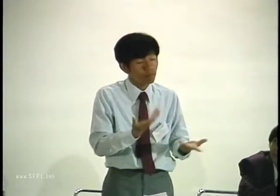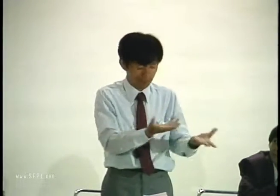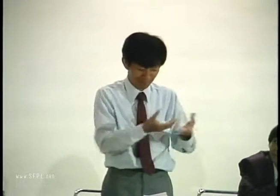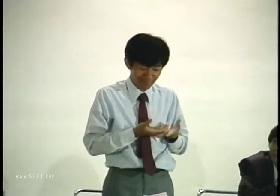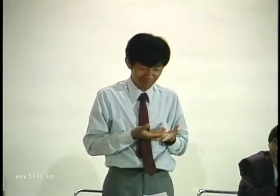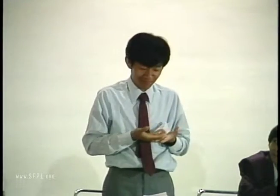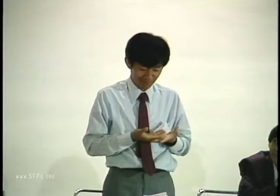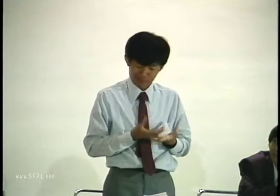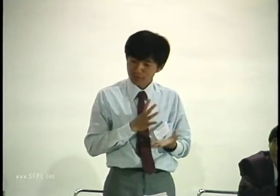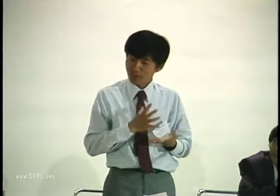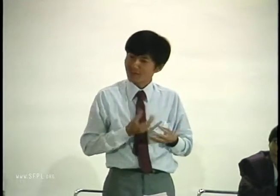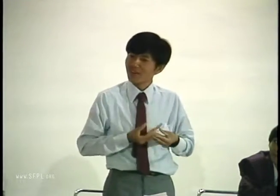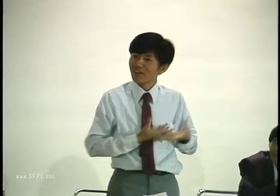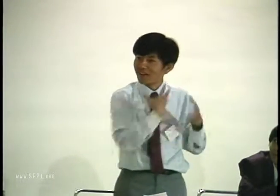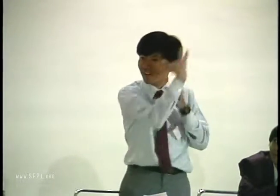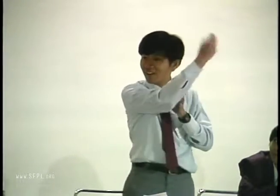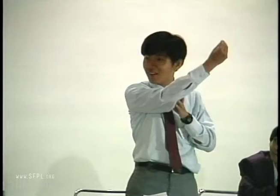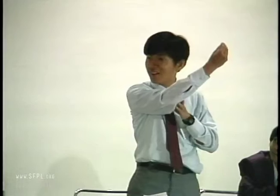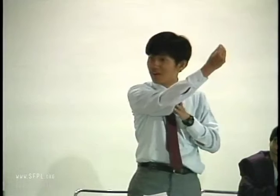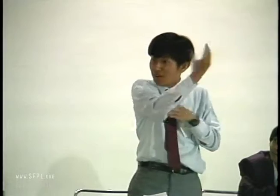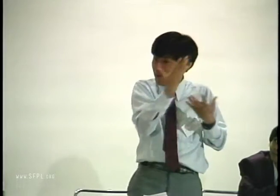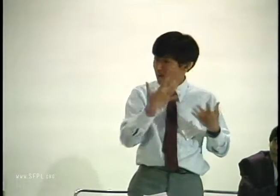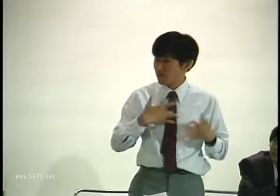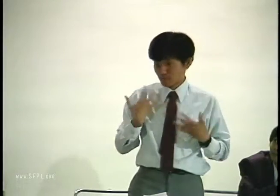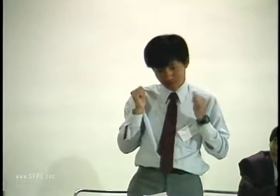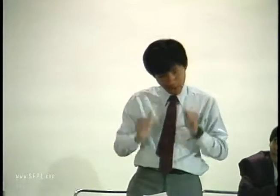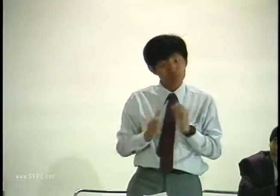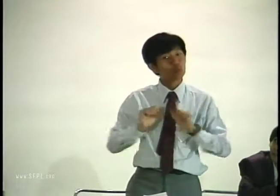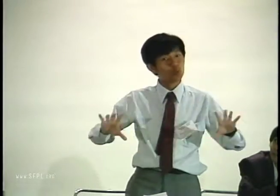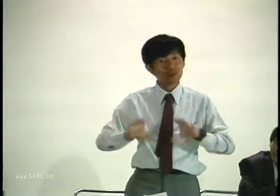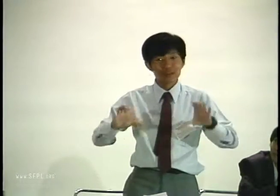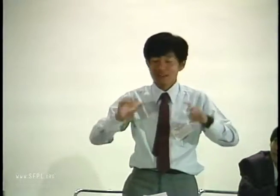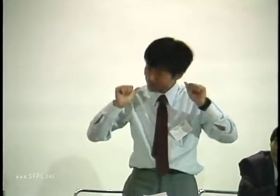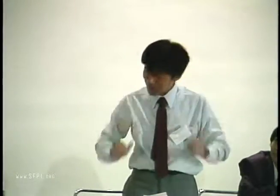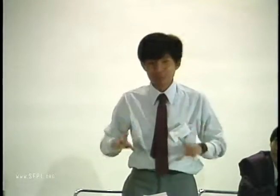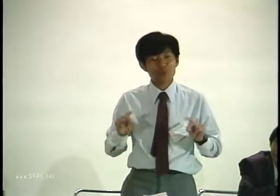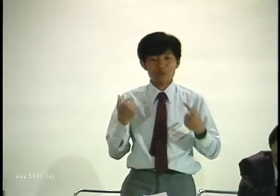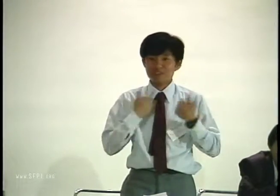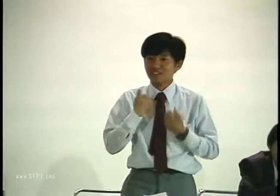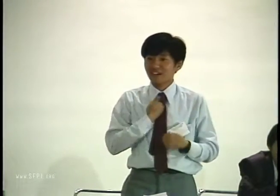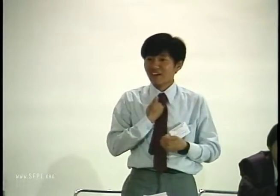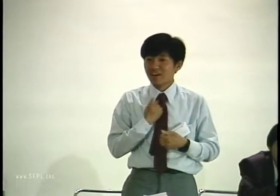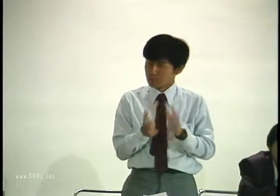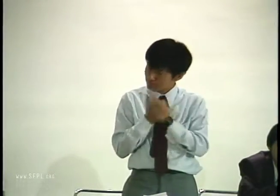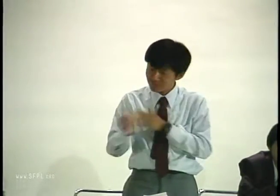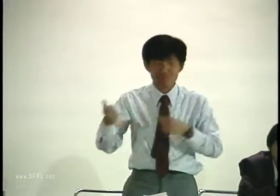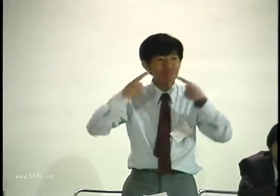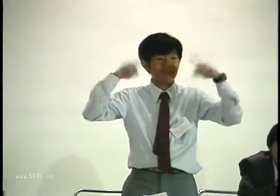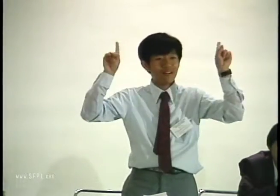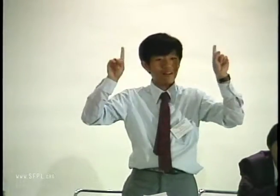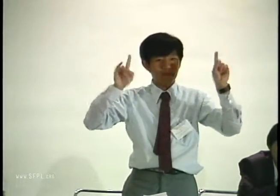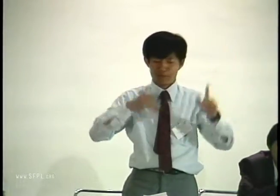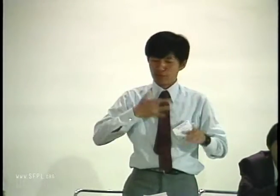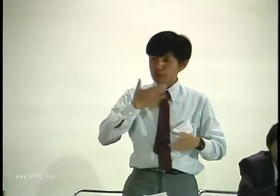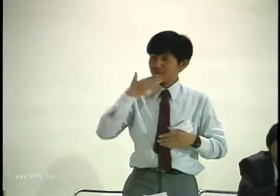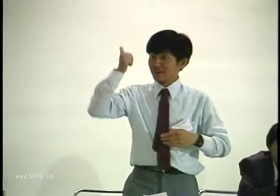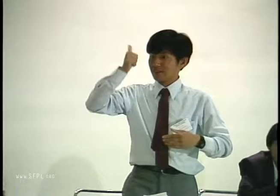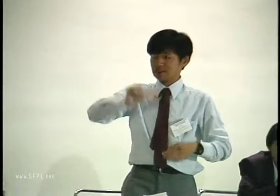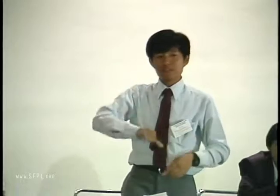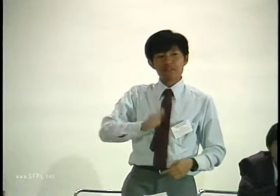what to say. And then I got the book, no problem, and I left, and I found out that I actually could do it, that I had the competency